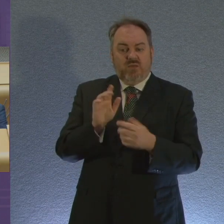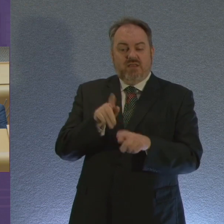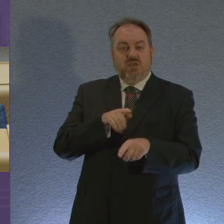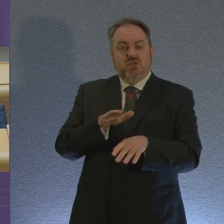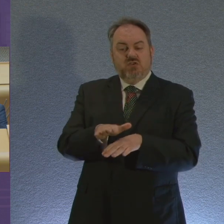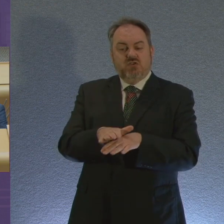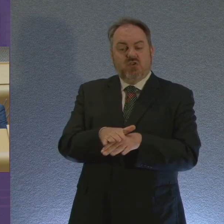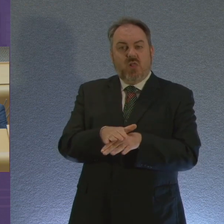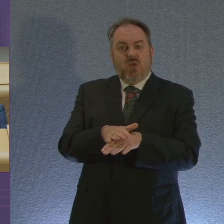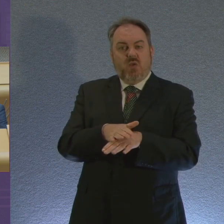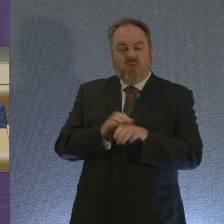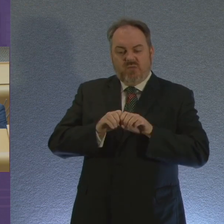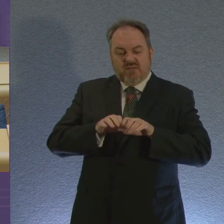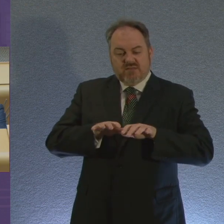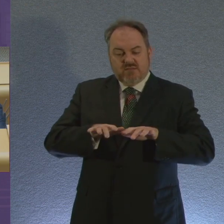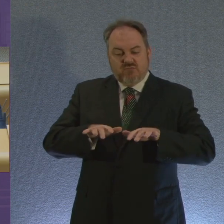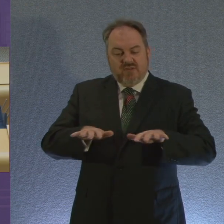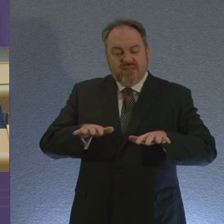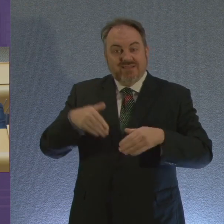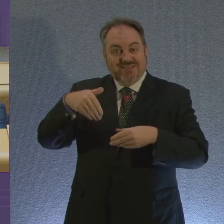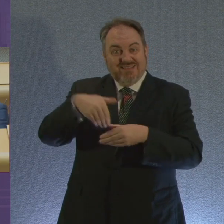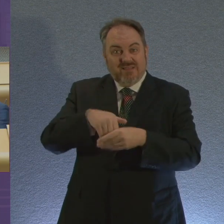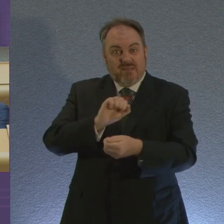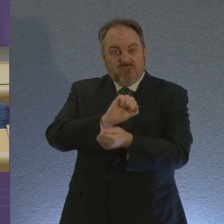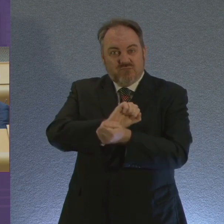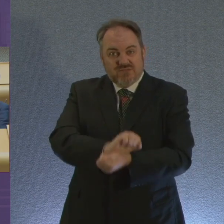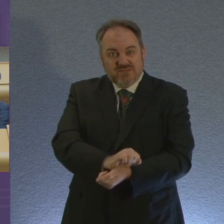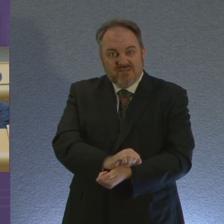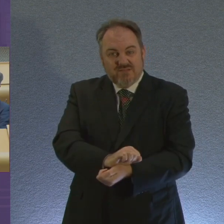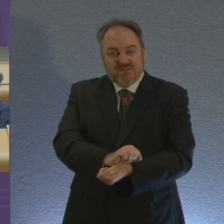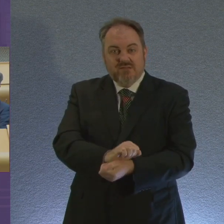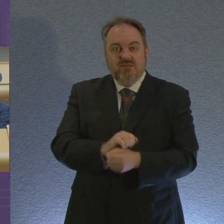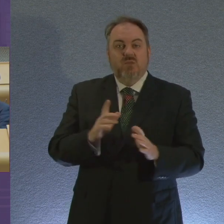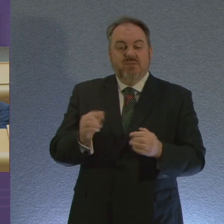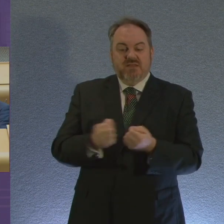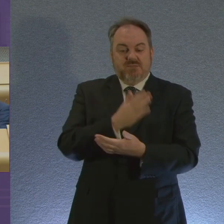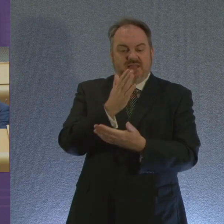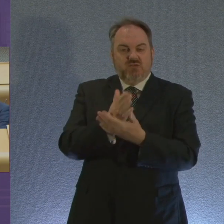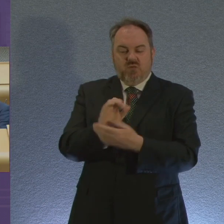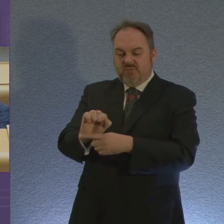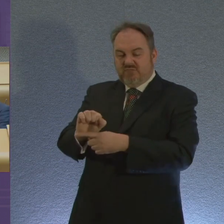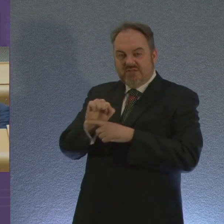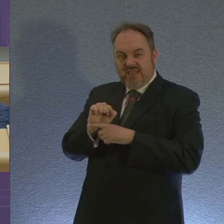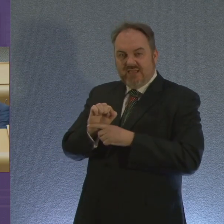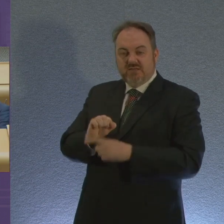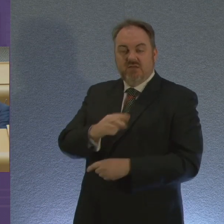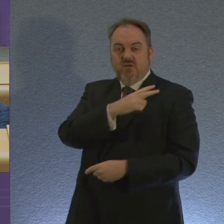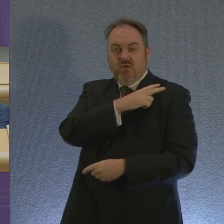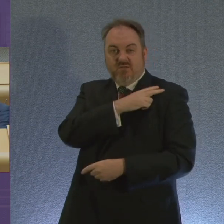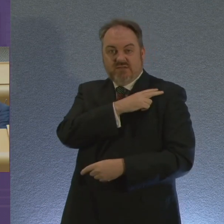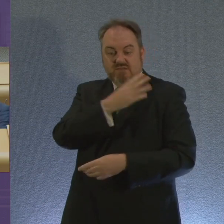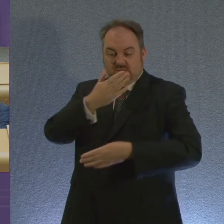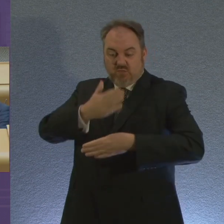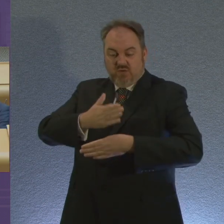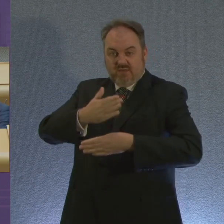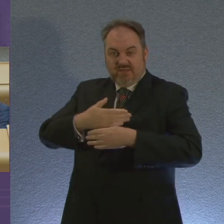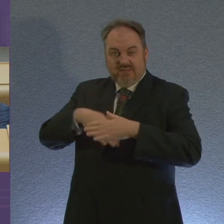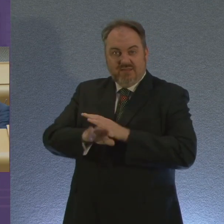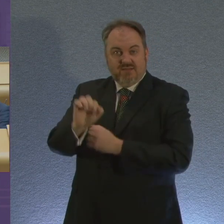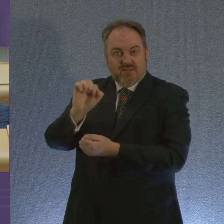in prisons. But we must be sure that there is no danger to the officers, no additional danger, the public and victims by